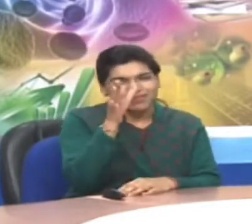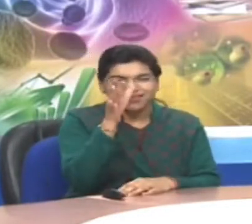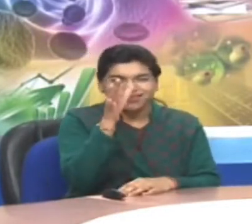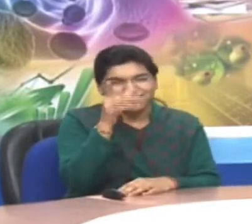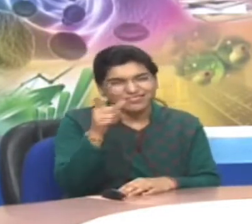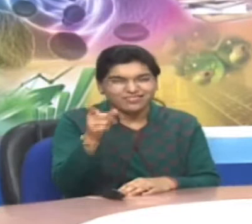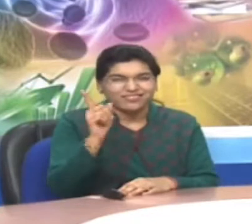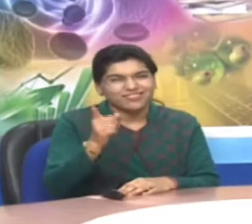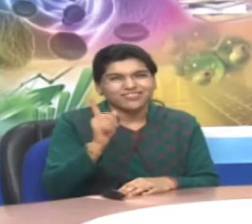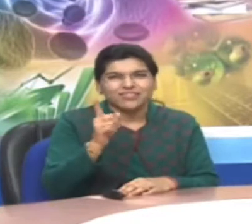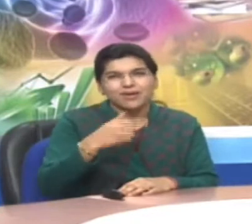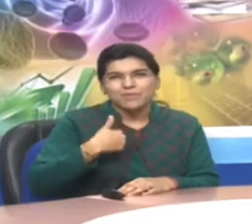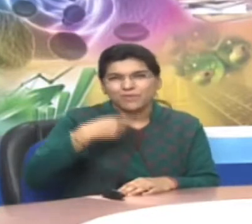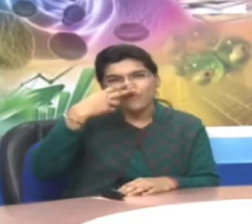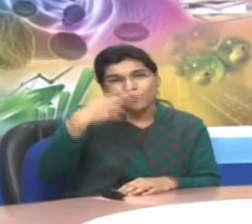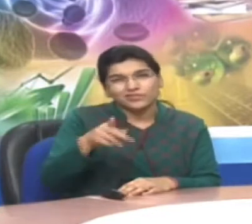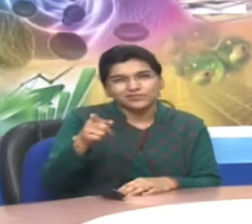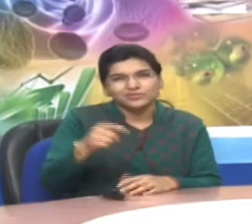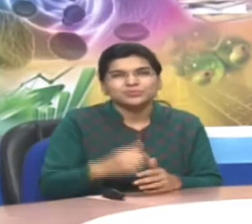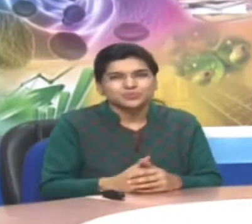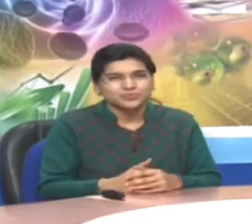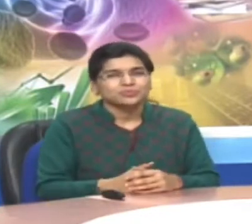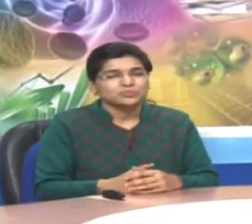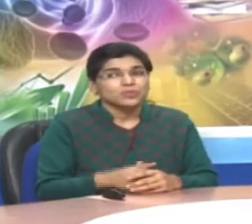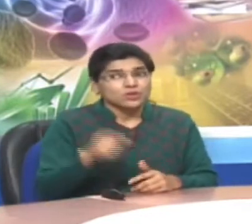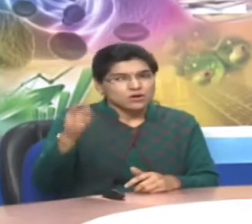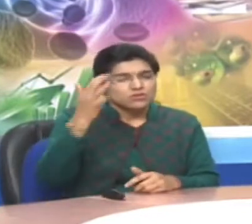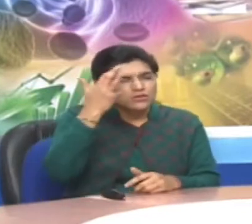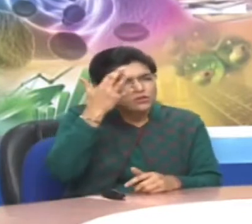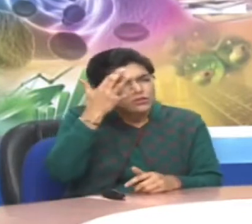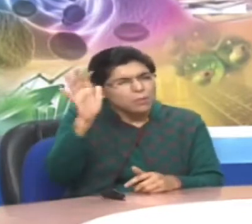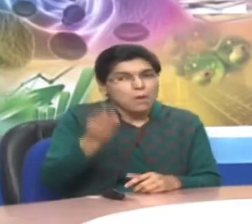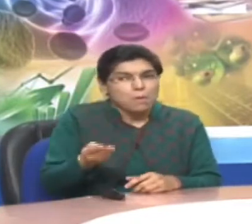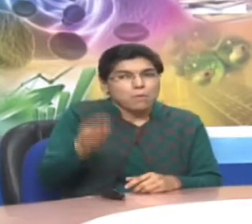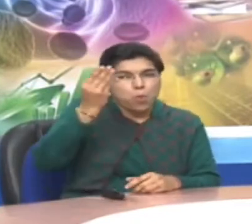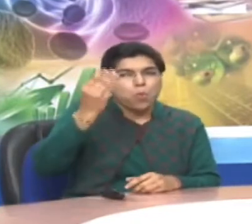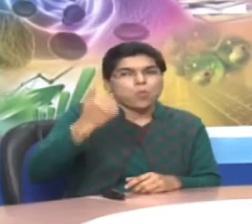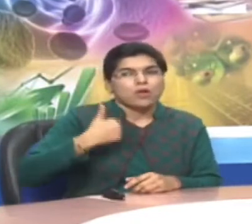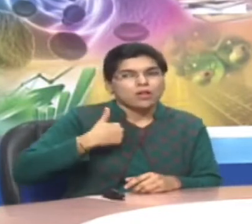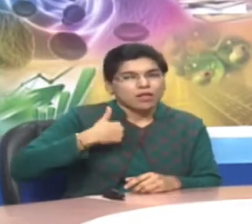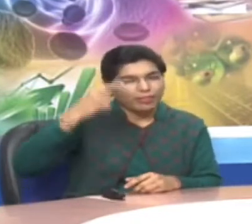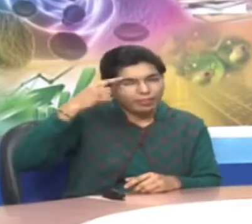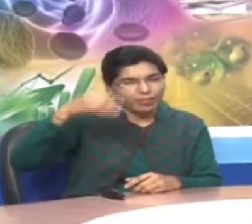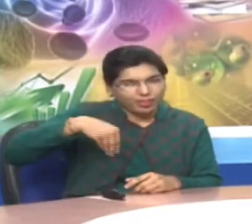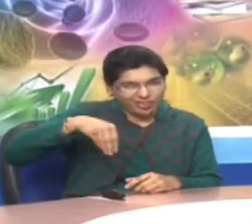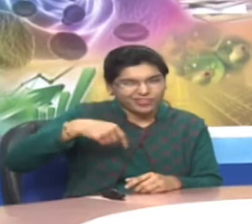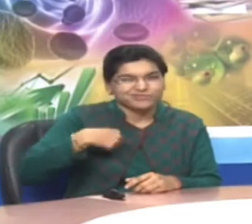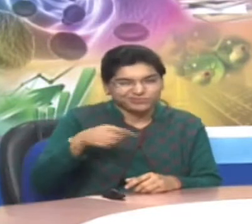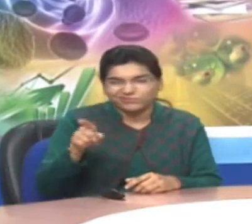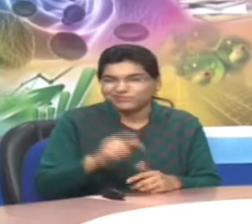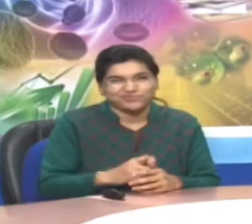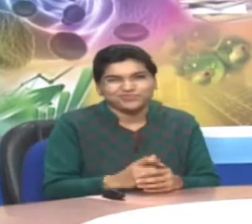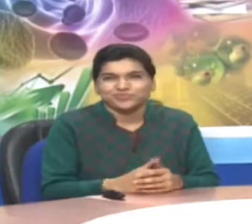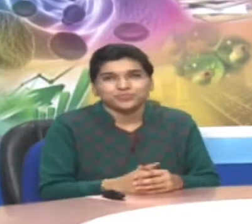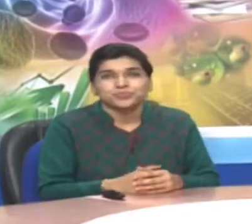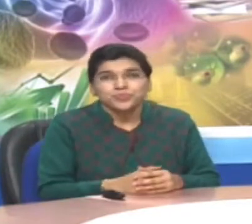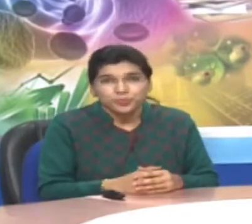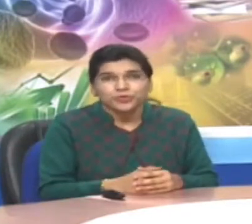that's a lie. You are not dealing with a fool. I am as